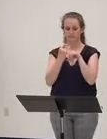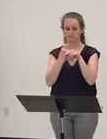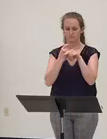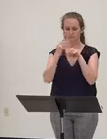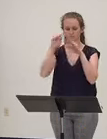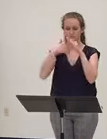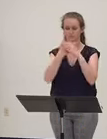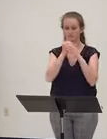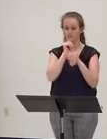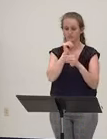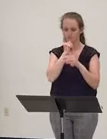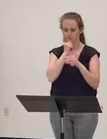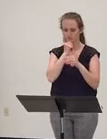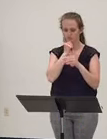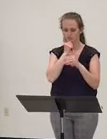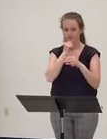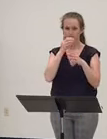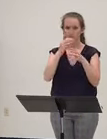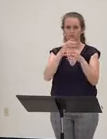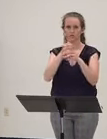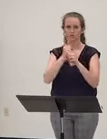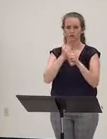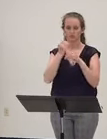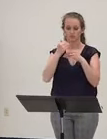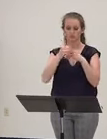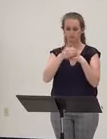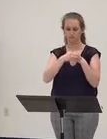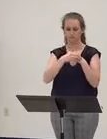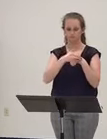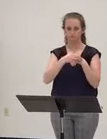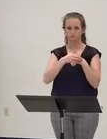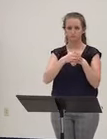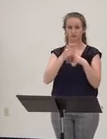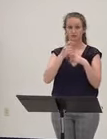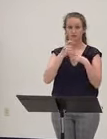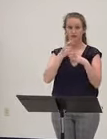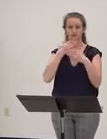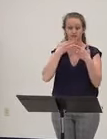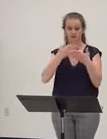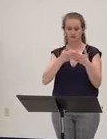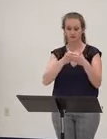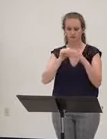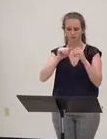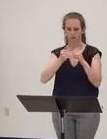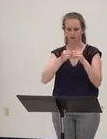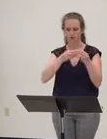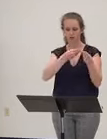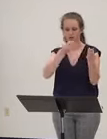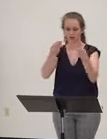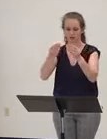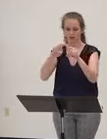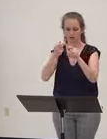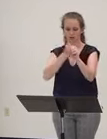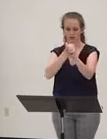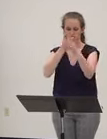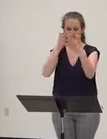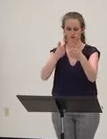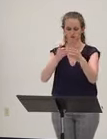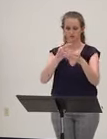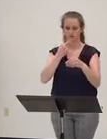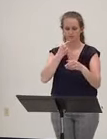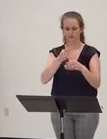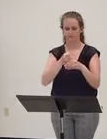was betrayed and entered willingly into his passion, he took bread, and giving thanks, broke it, and gave it to